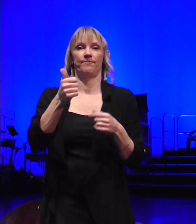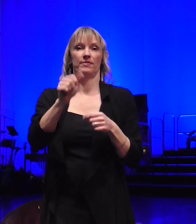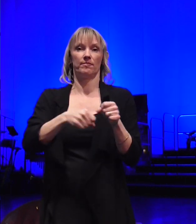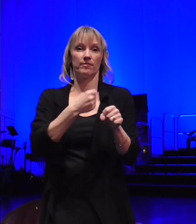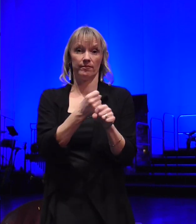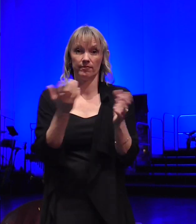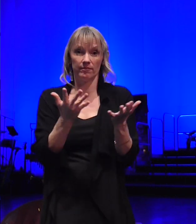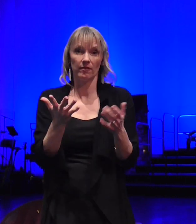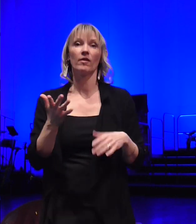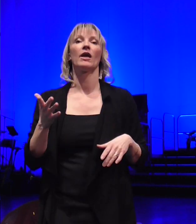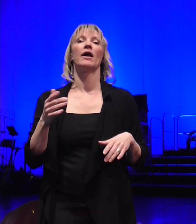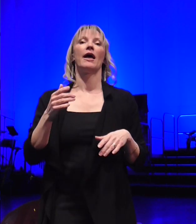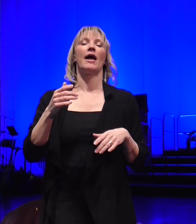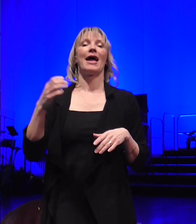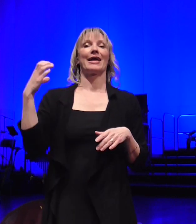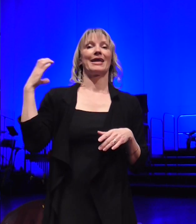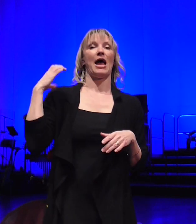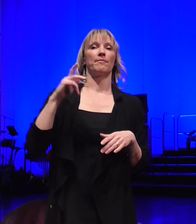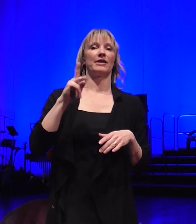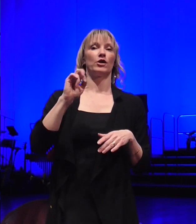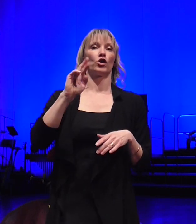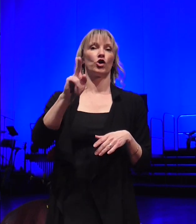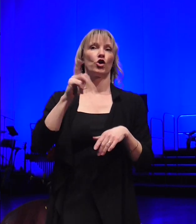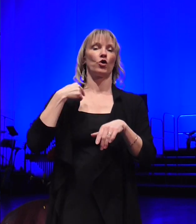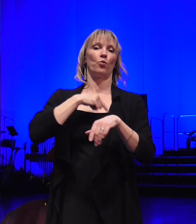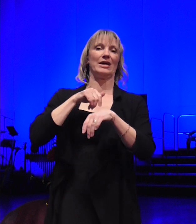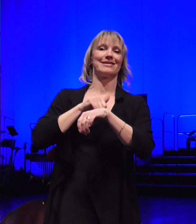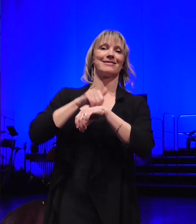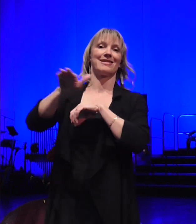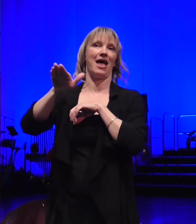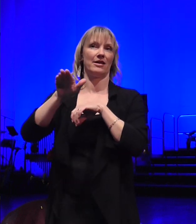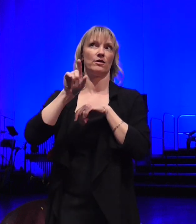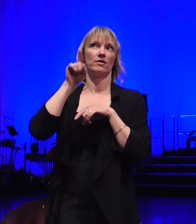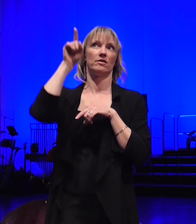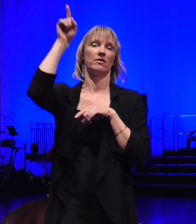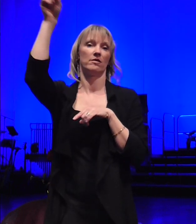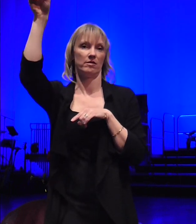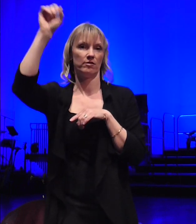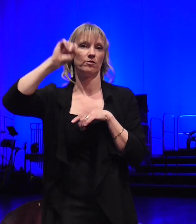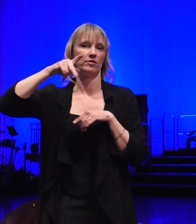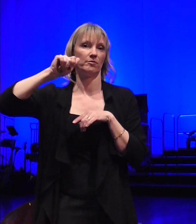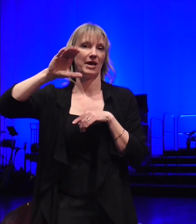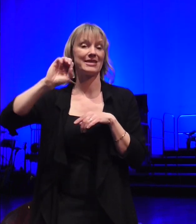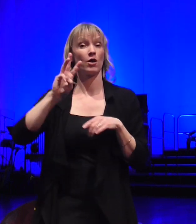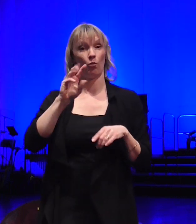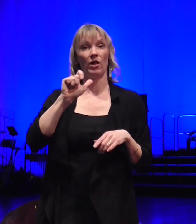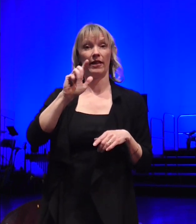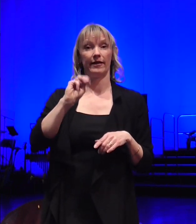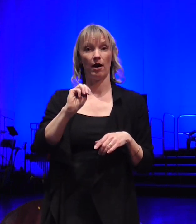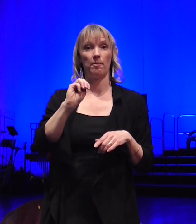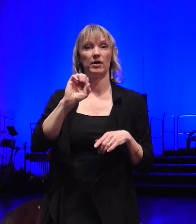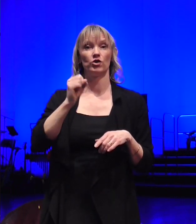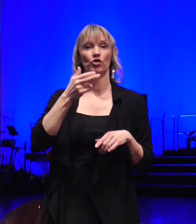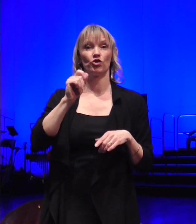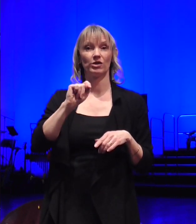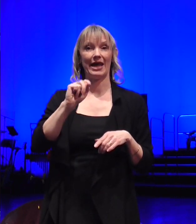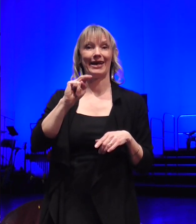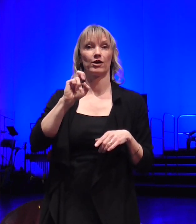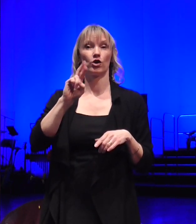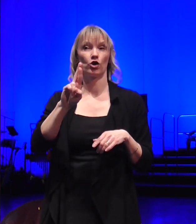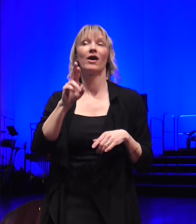we sent Captain Kirk to outer space. Right, William Shatner, 90 years